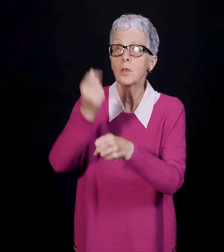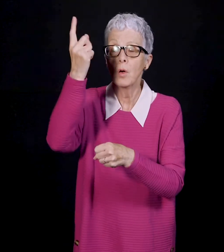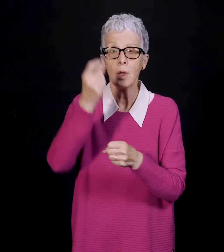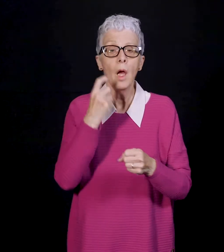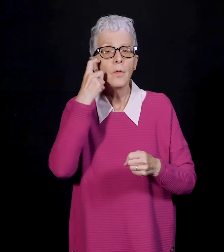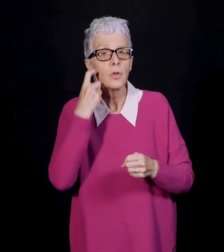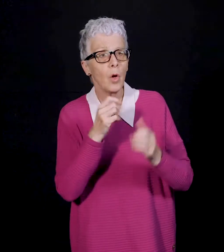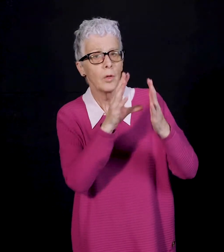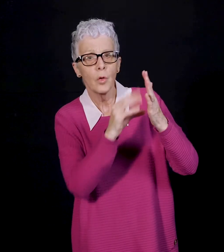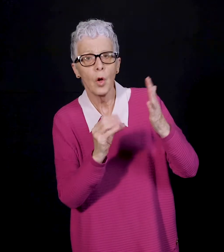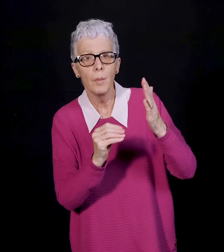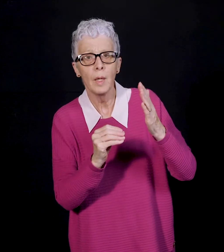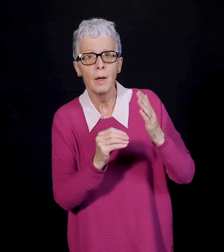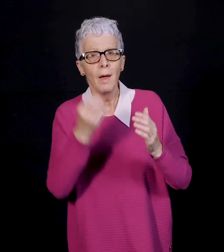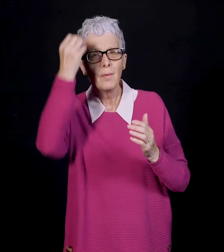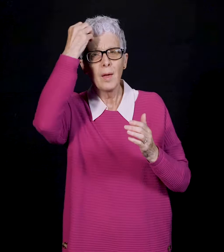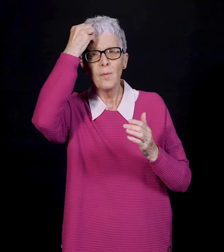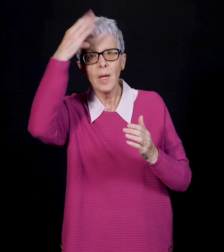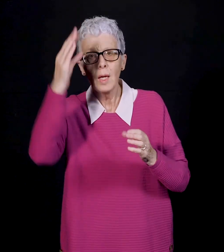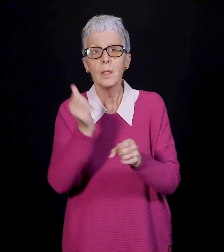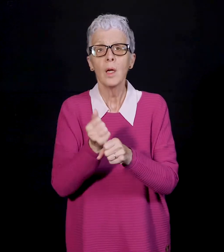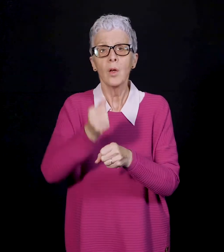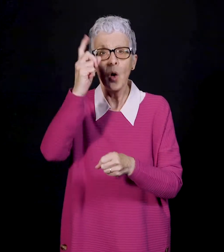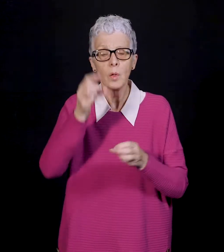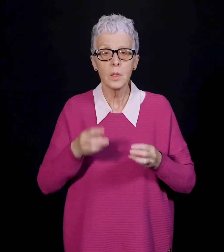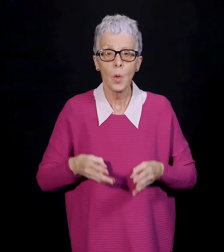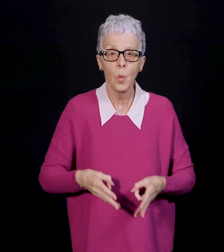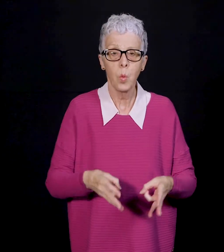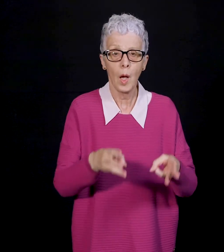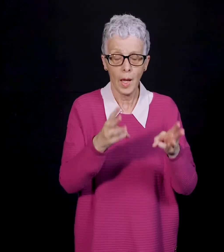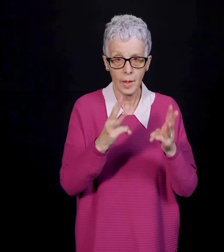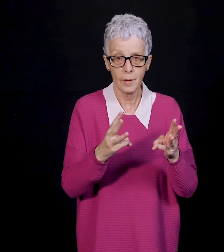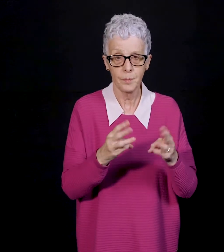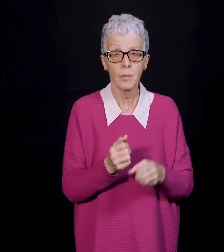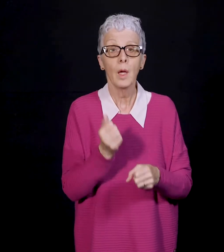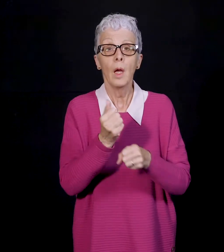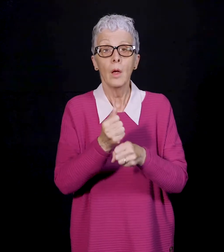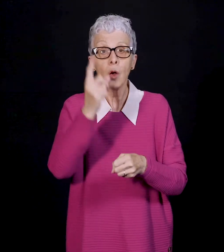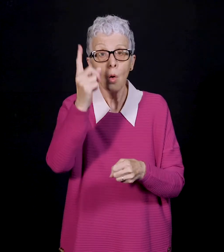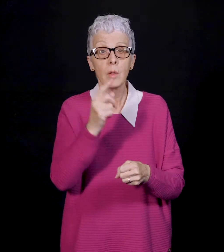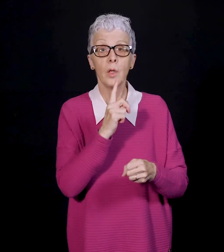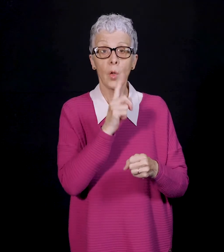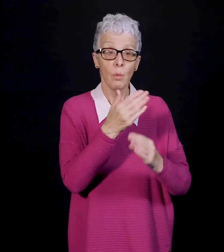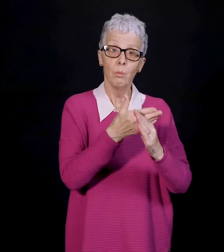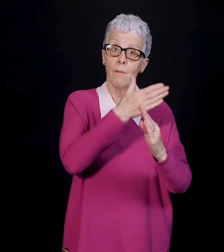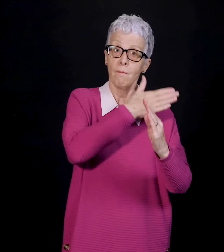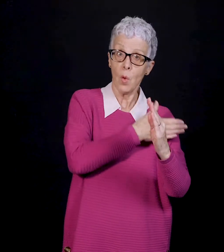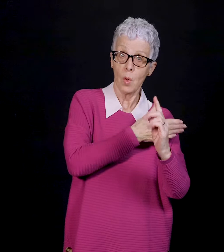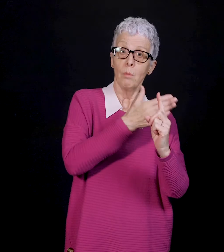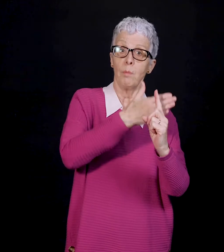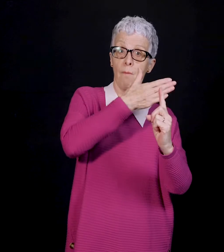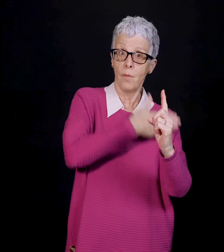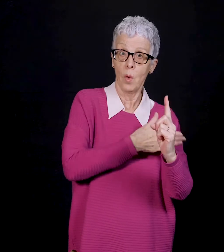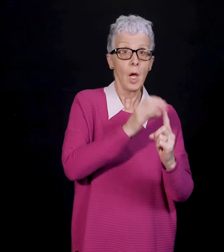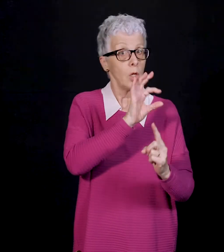things rather than doing it according to the pattern that God had given them. Now, of course, God had told them way back in Exodus that they were to